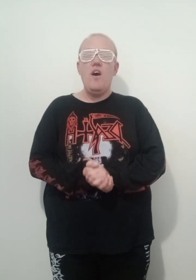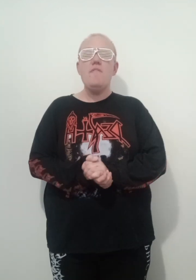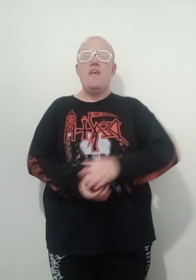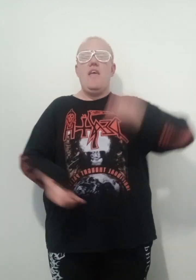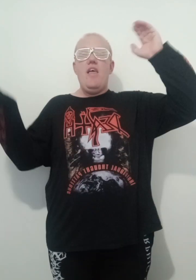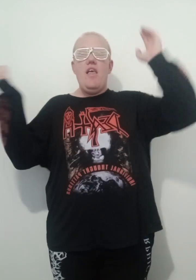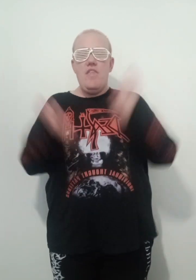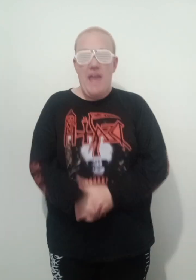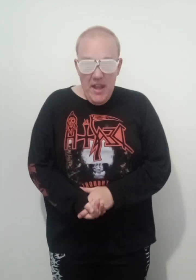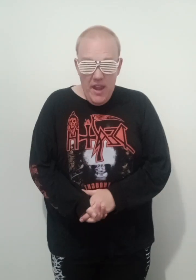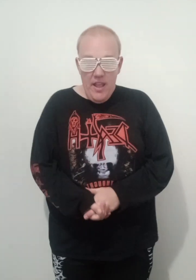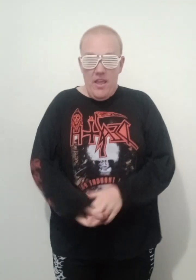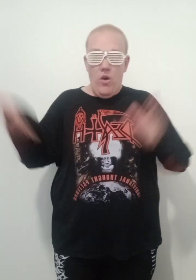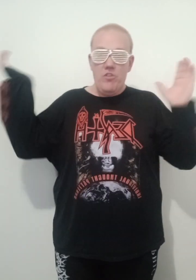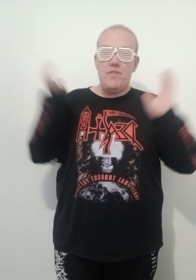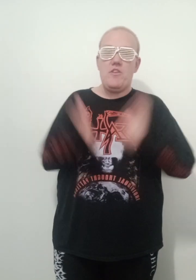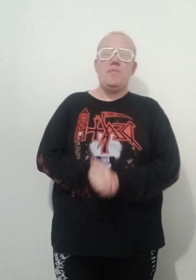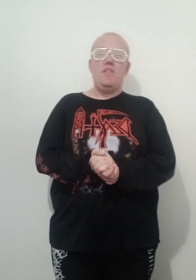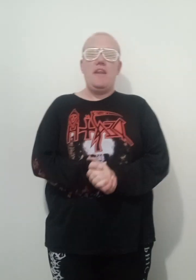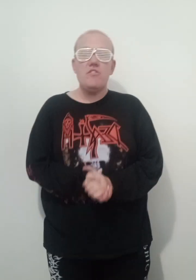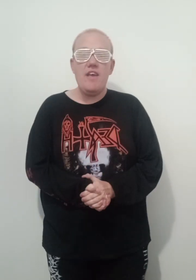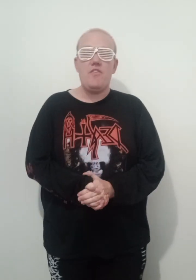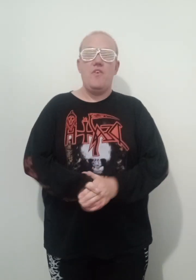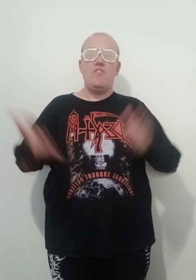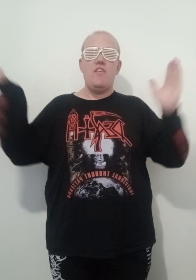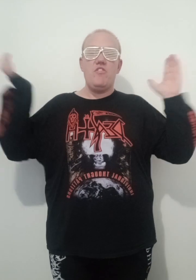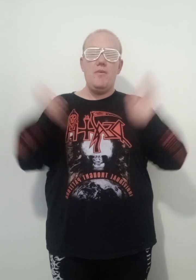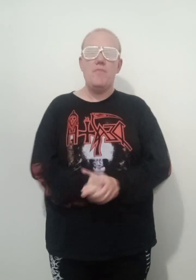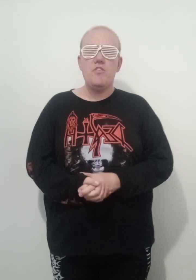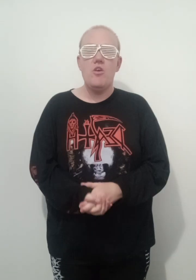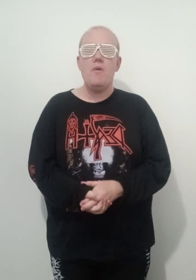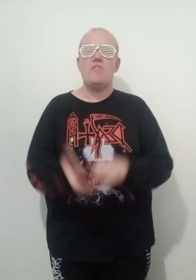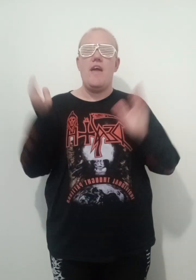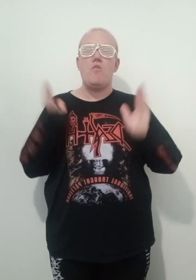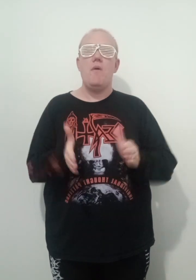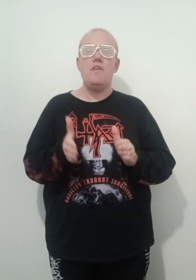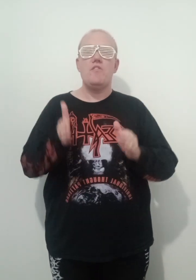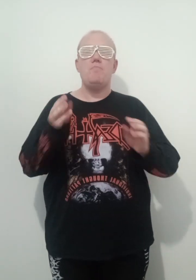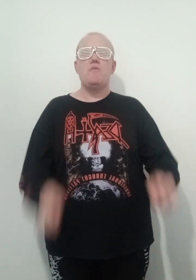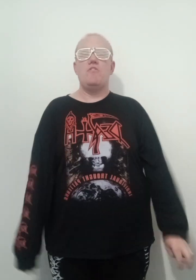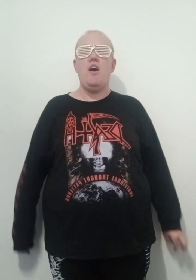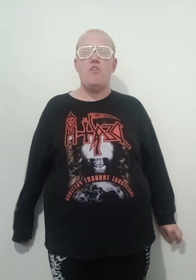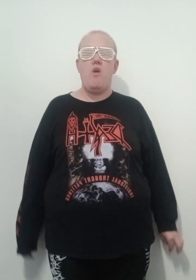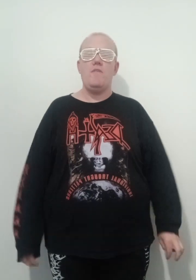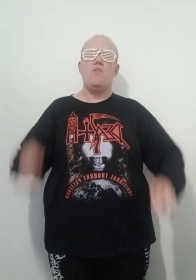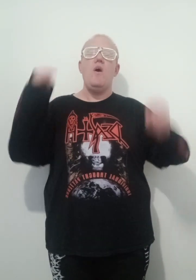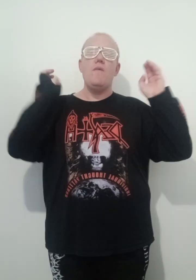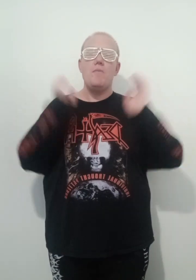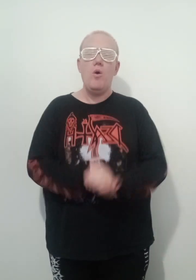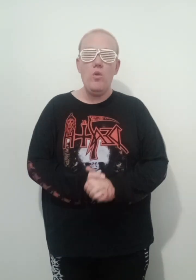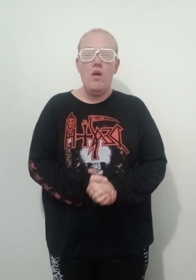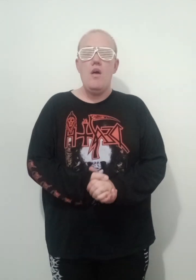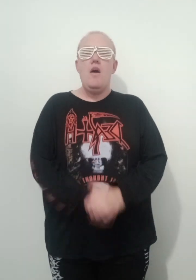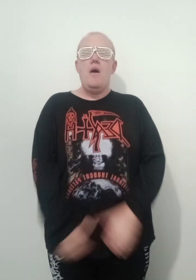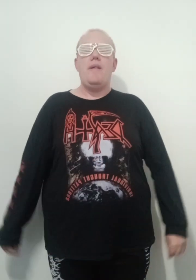5. Then, also at the top of the ladder, South versus Eastern Suburbs, the 2 most acrimonious, bitterest arch rivals of them all, playing